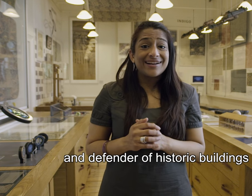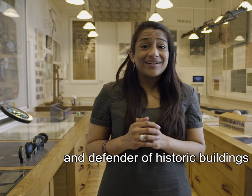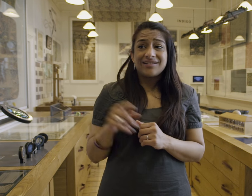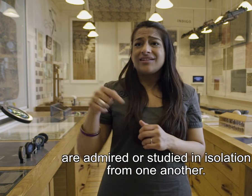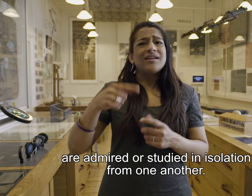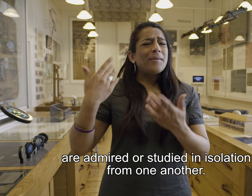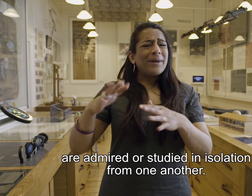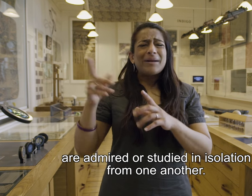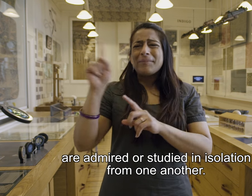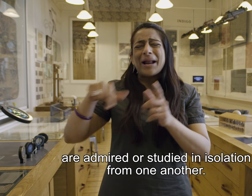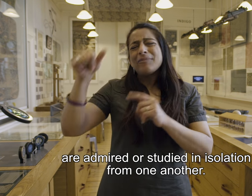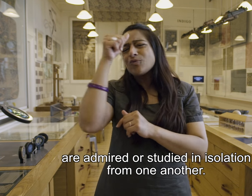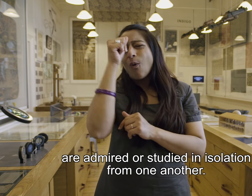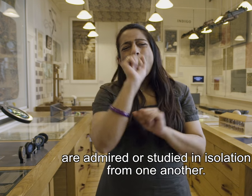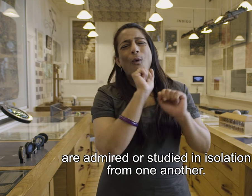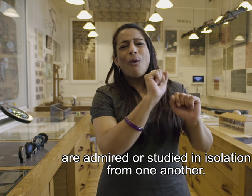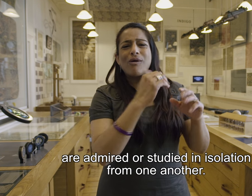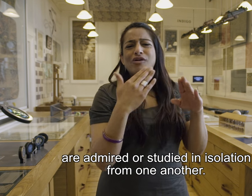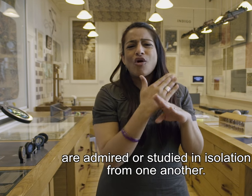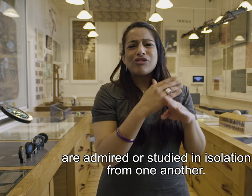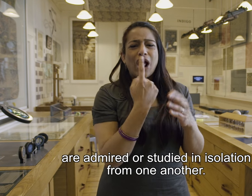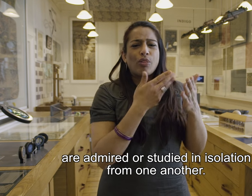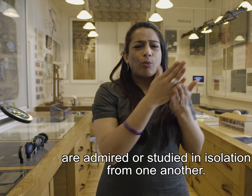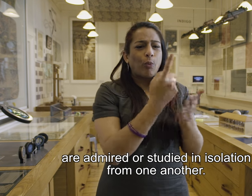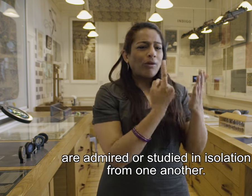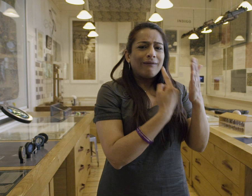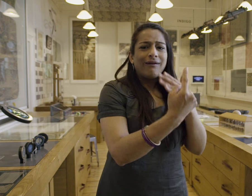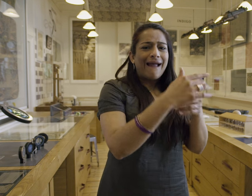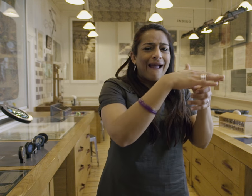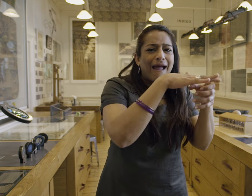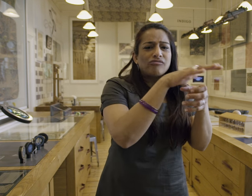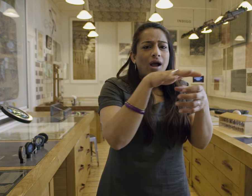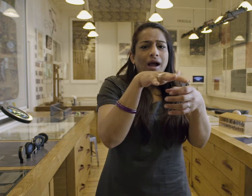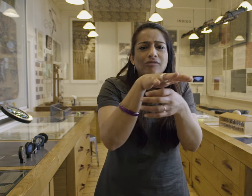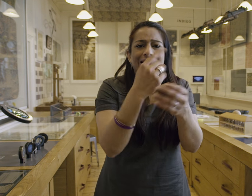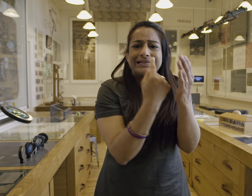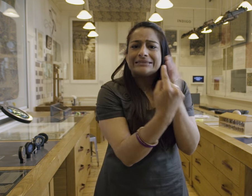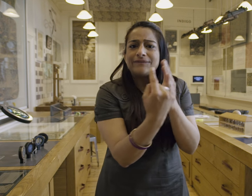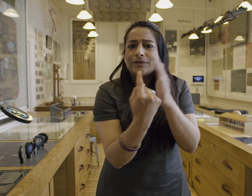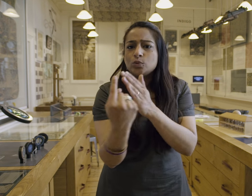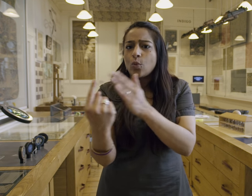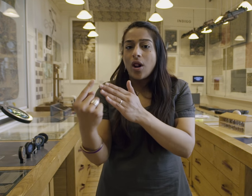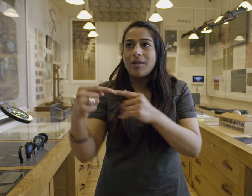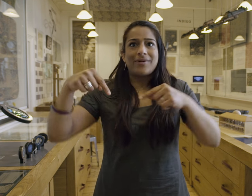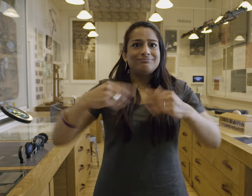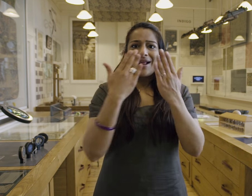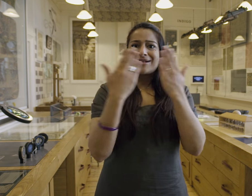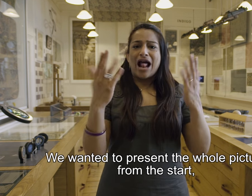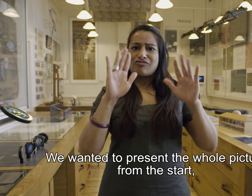are admired or studied in isolation from one another we